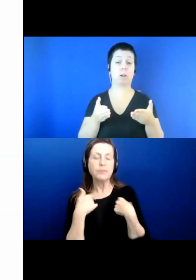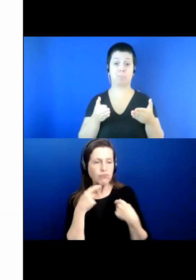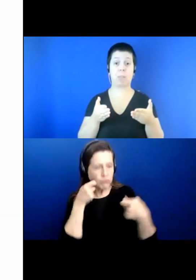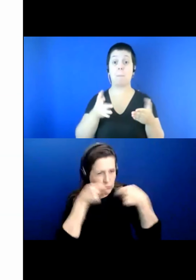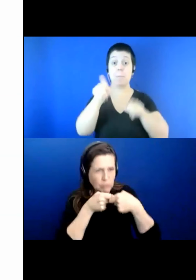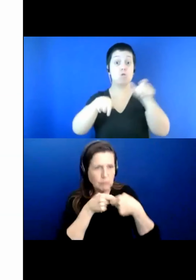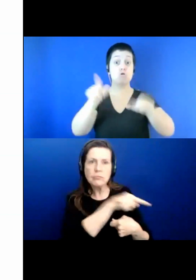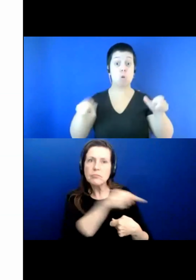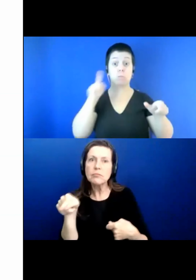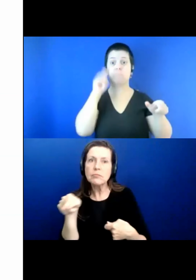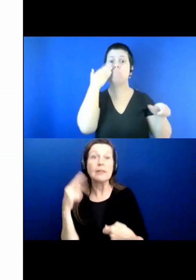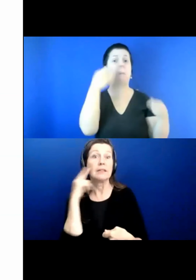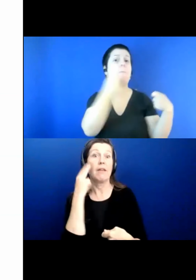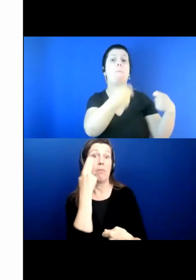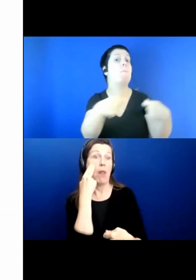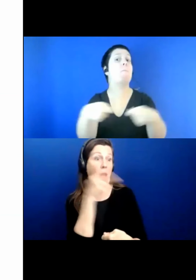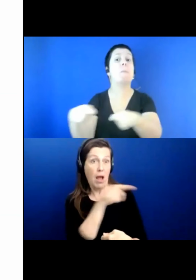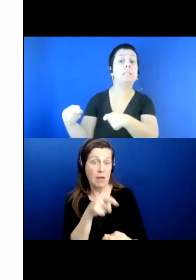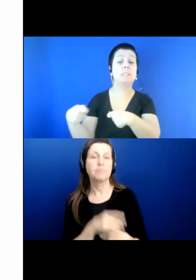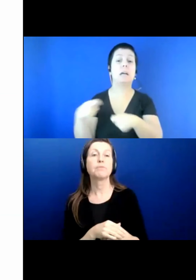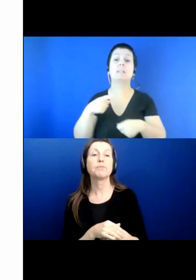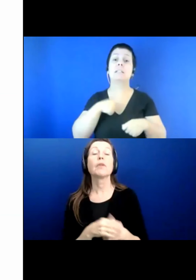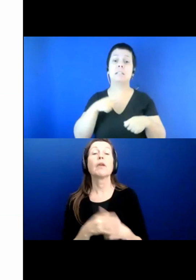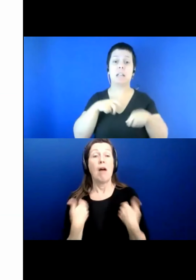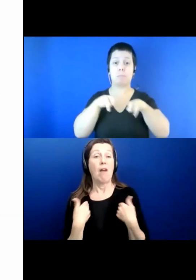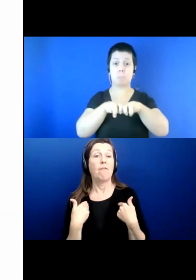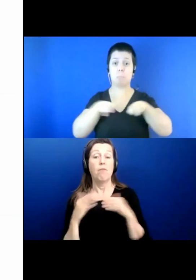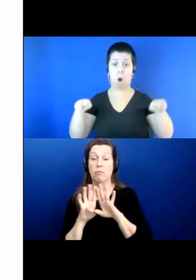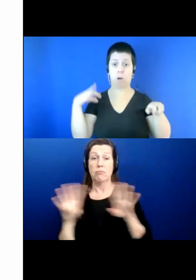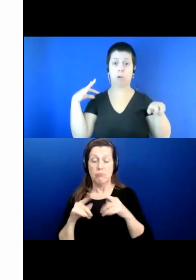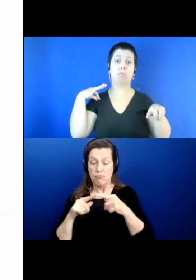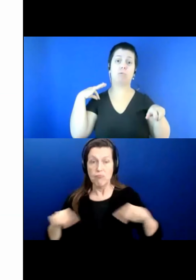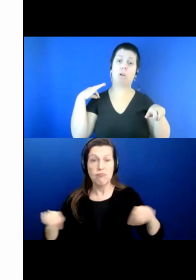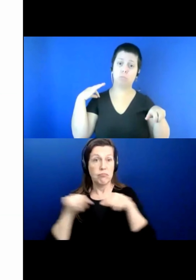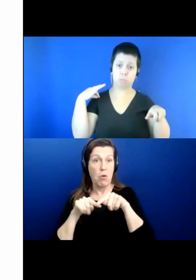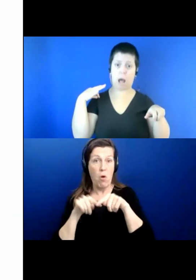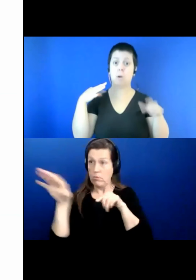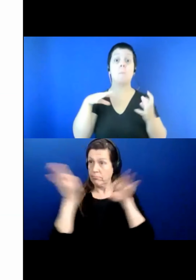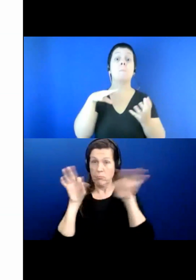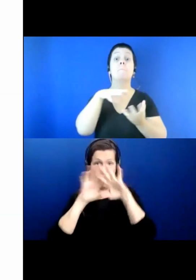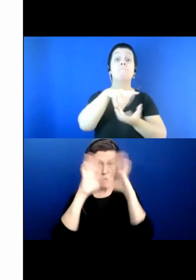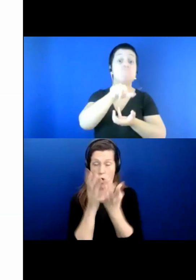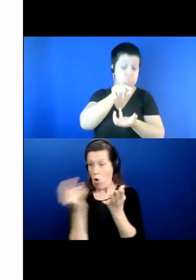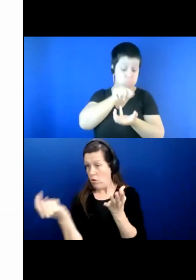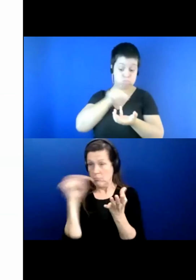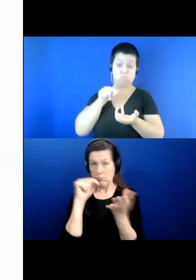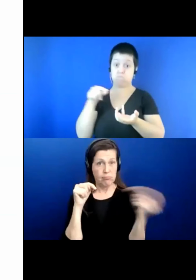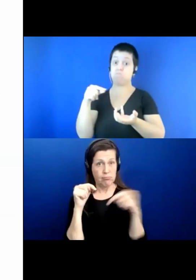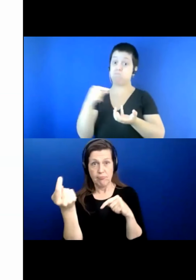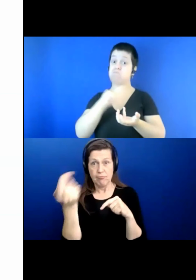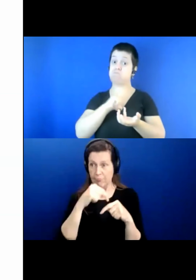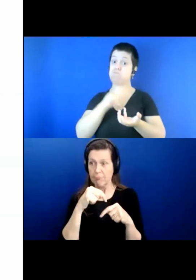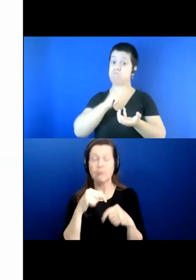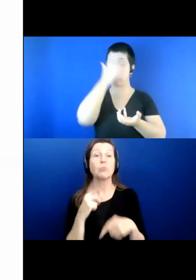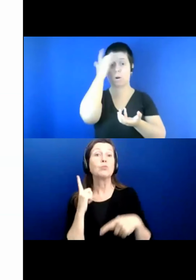deafblind. And we have a volunteer board with members around the globe, and we mostly focus on